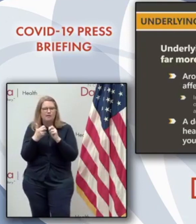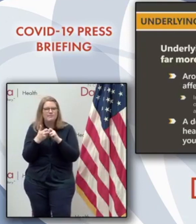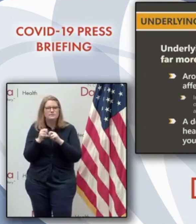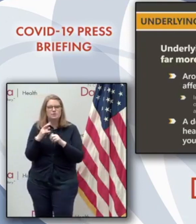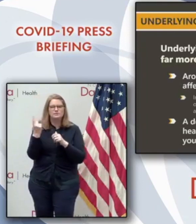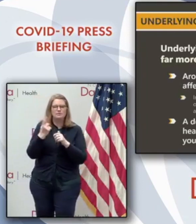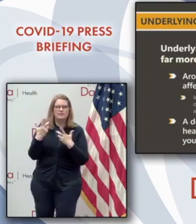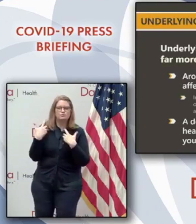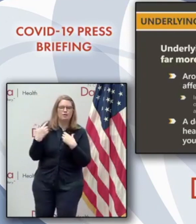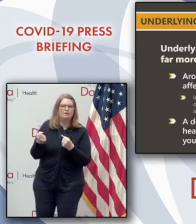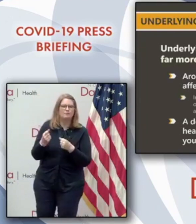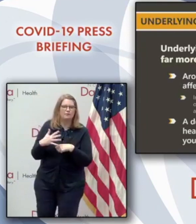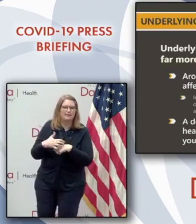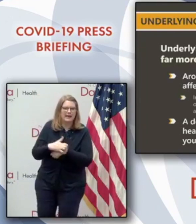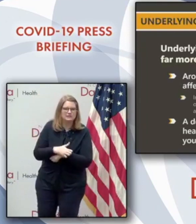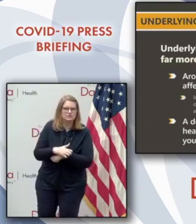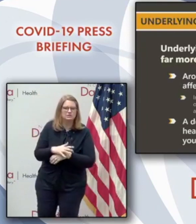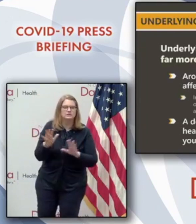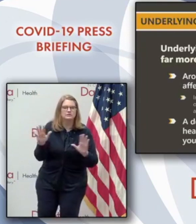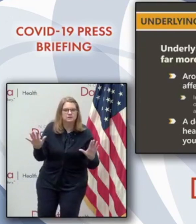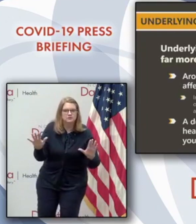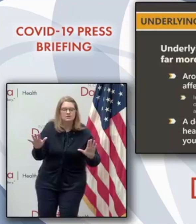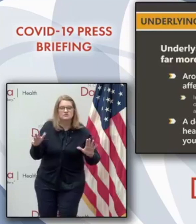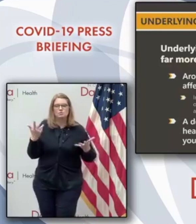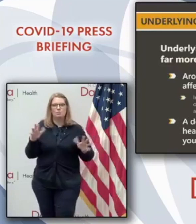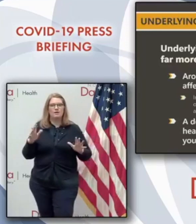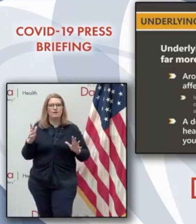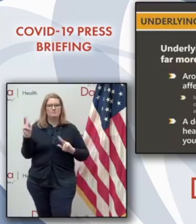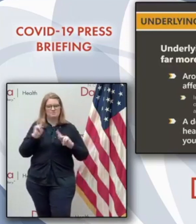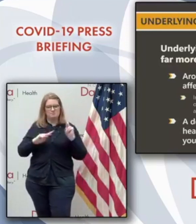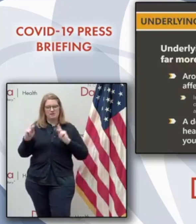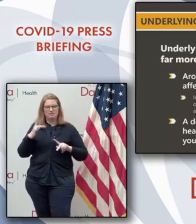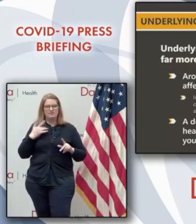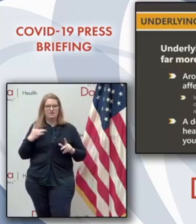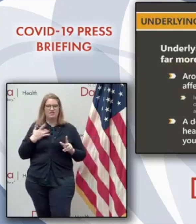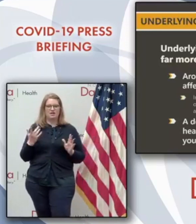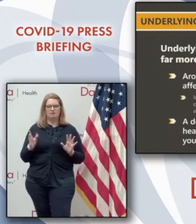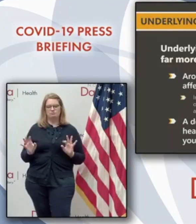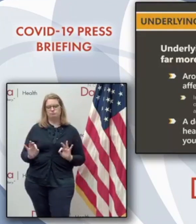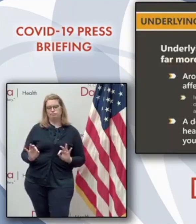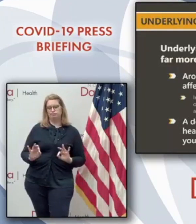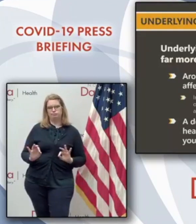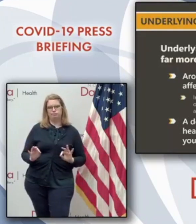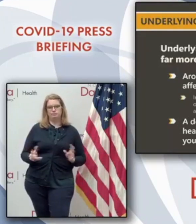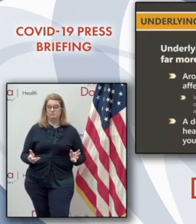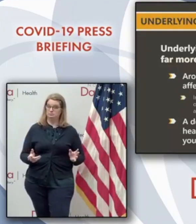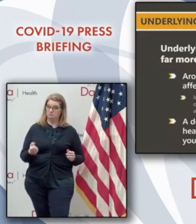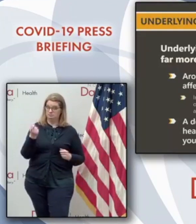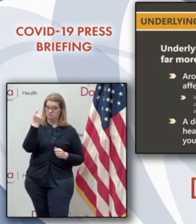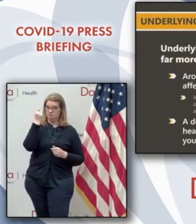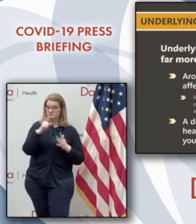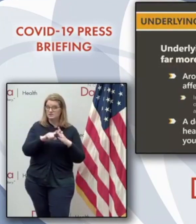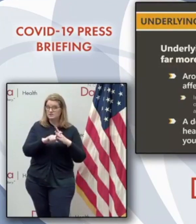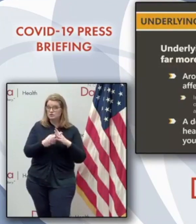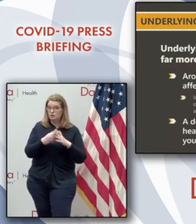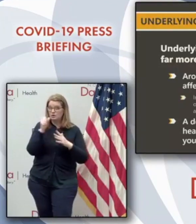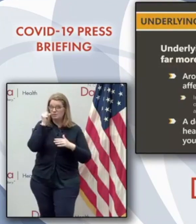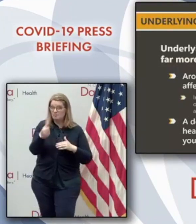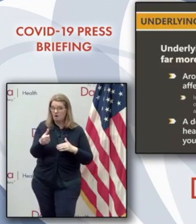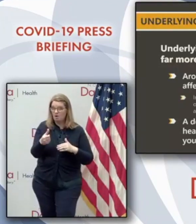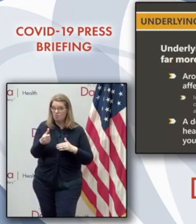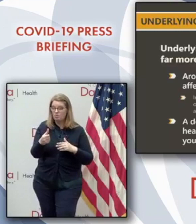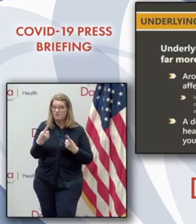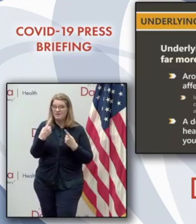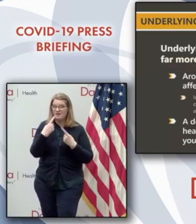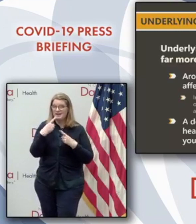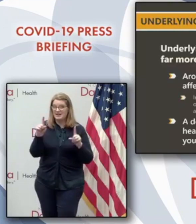cancer. So we don't want to give anyone a false sense of security surrounding their risk. So beginning tomorrow, when we're announcing